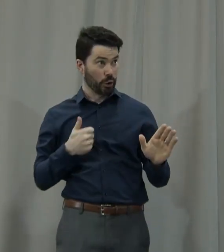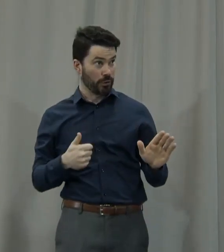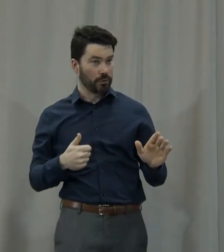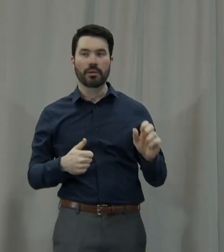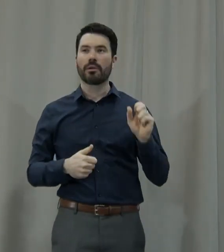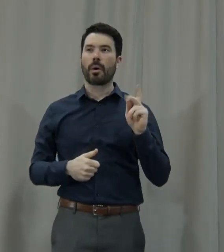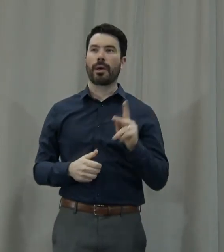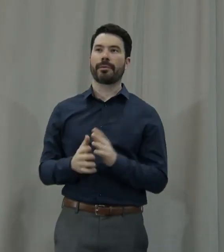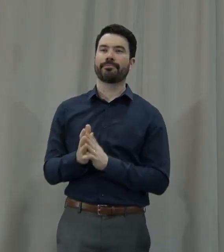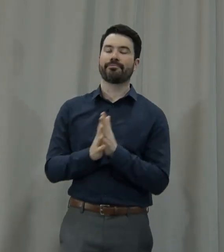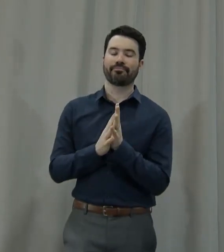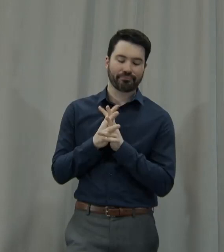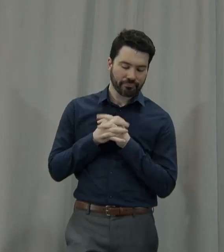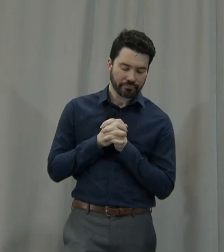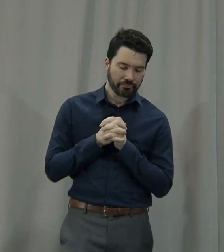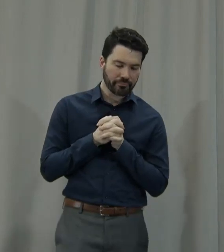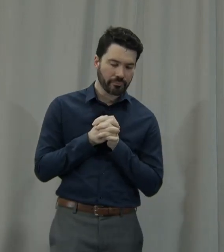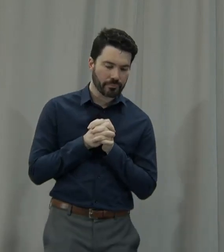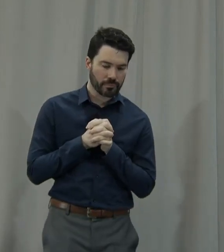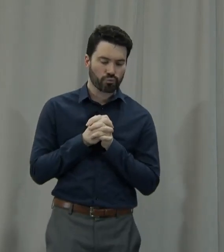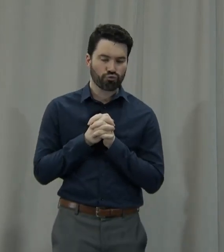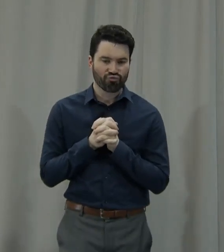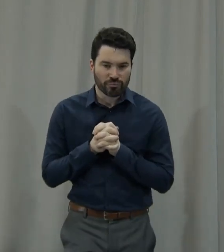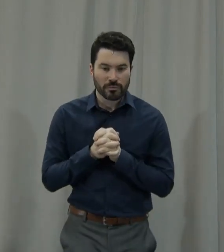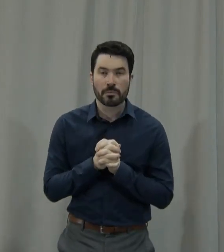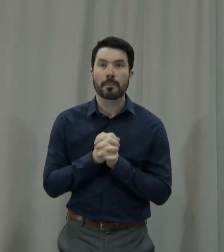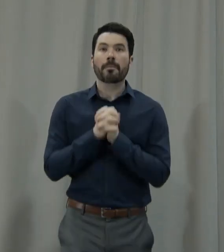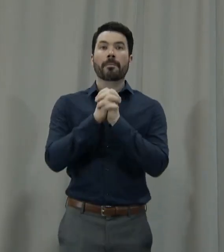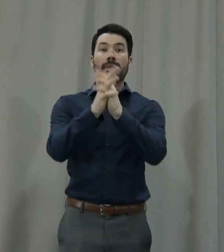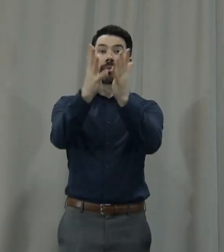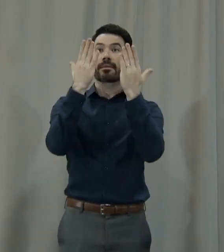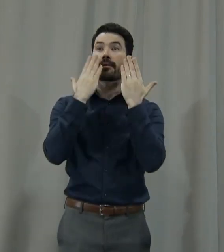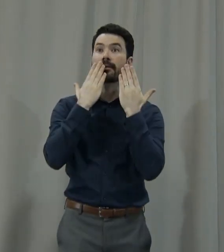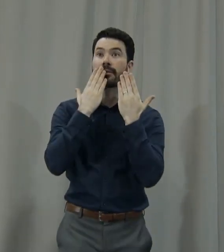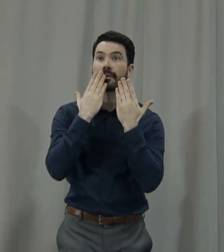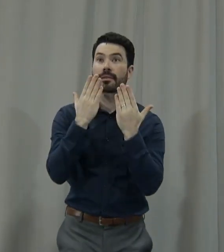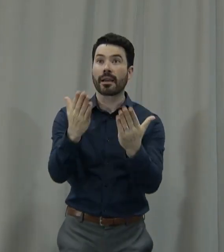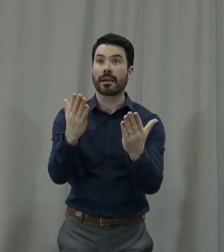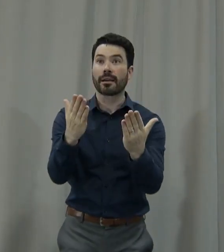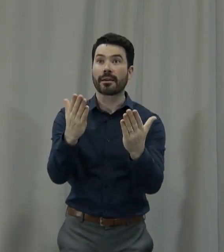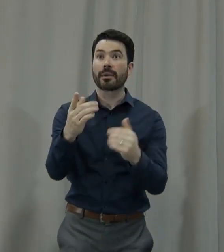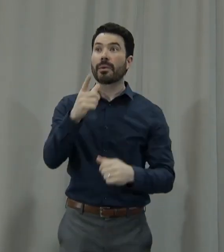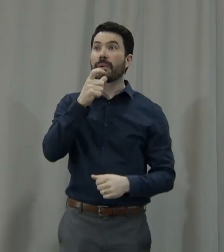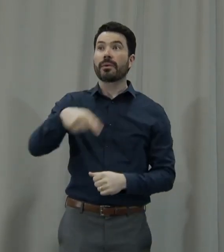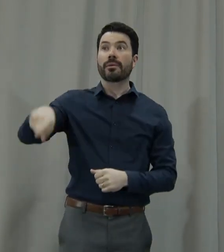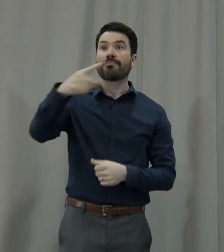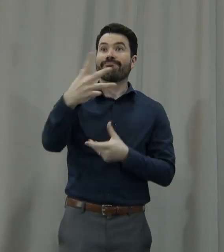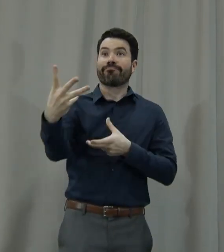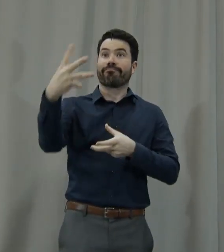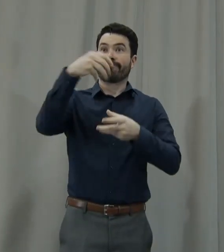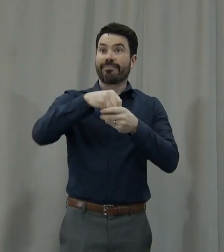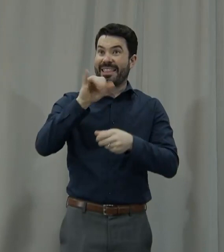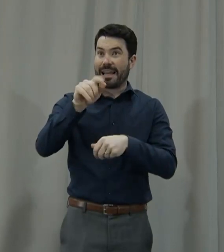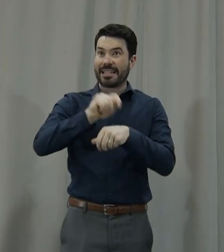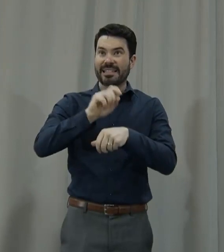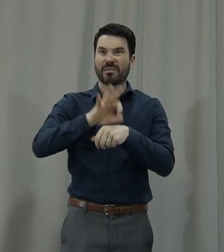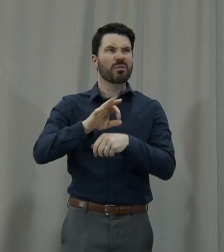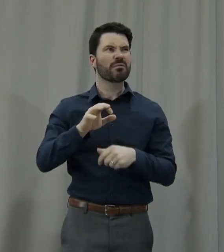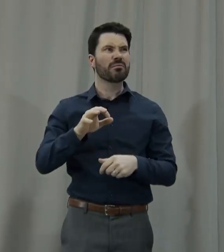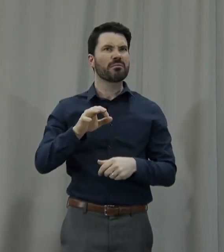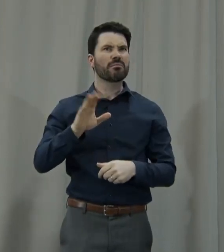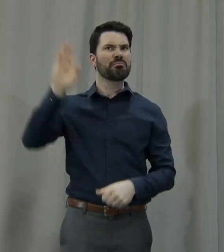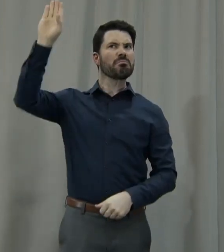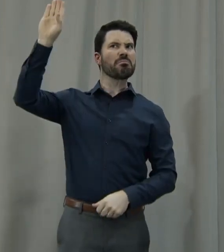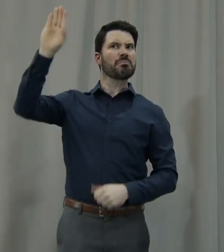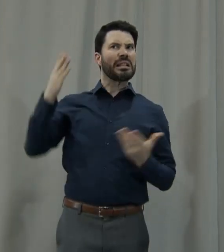Okay. Let me first thank those who participated on our Racial Disparities Task Force. Do I have any folks here